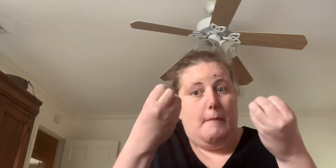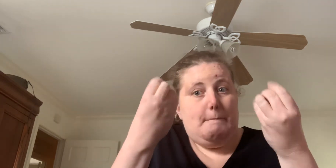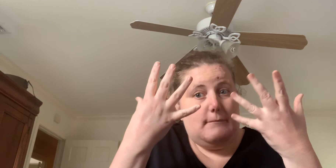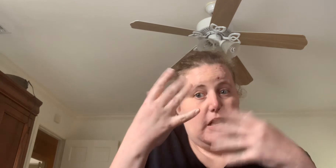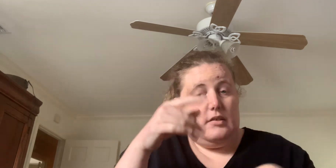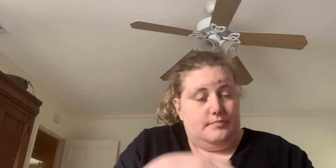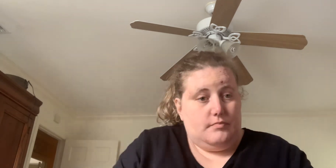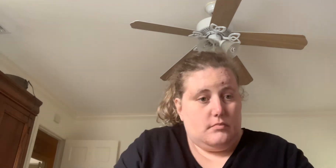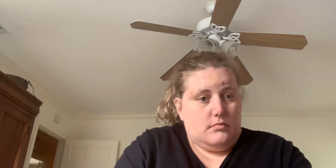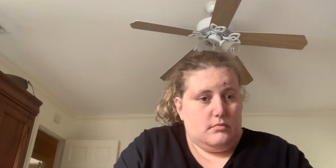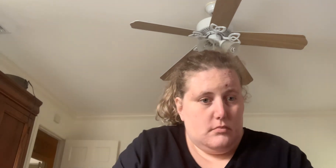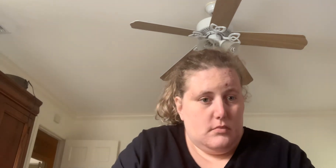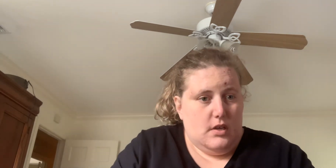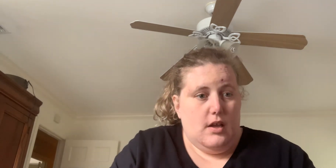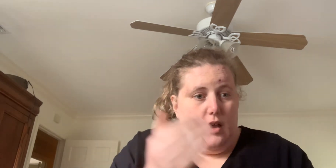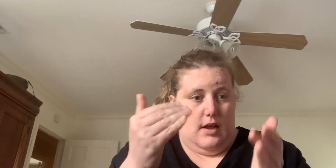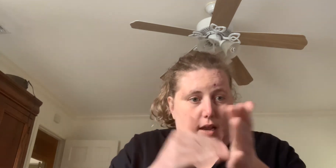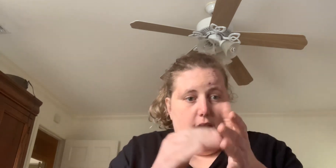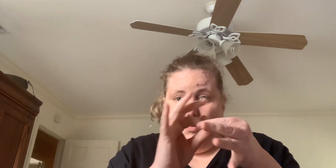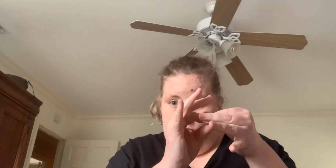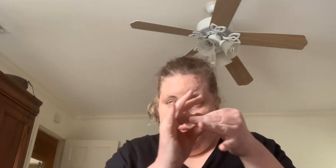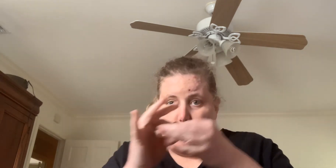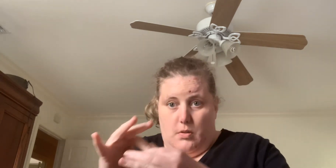And what's our relationship of oxygen to